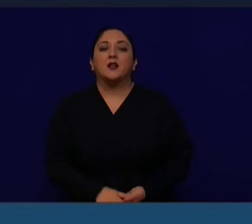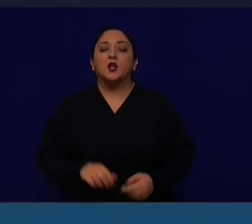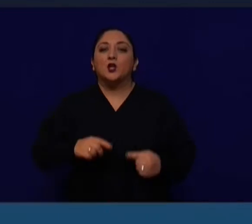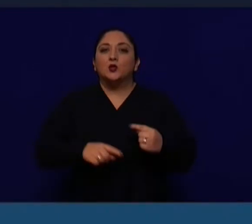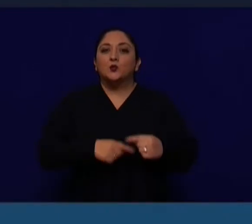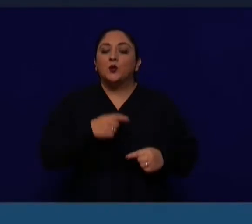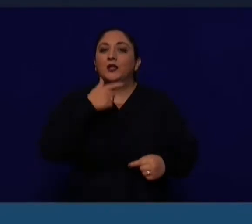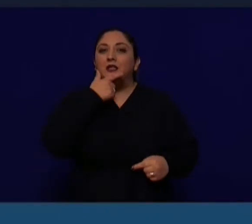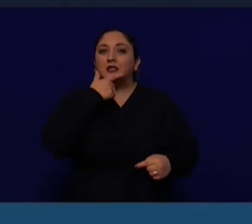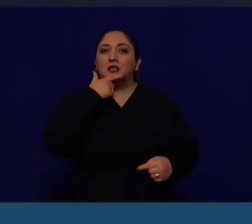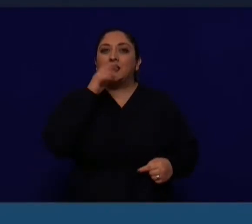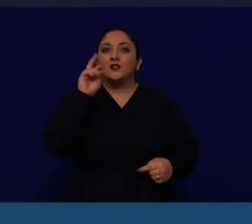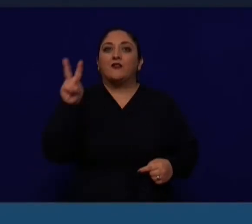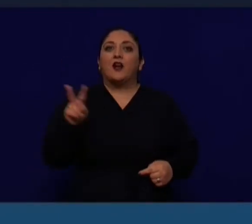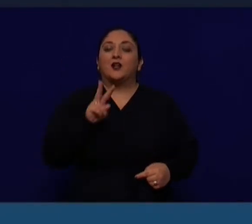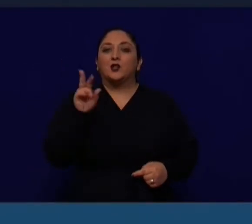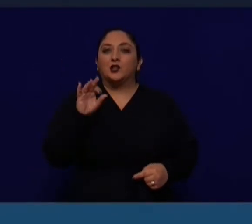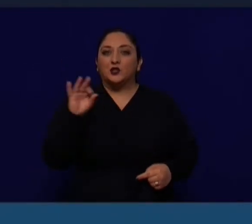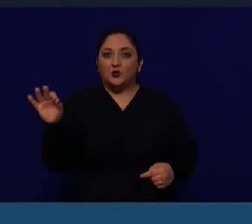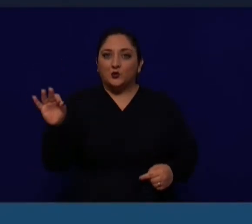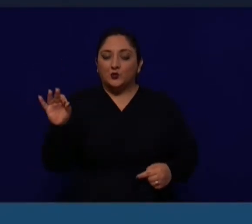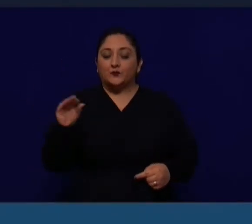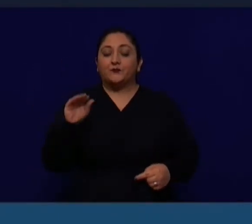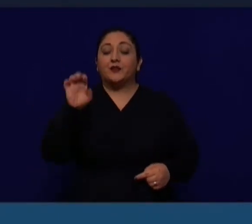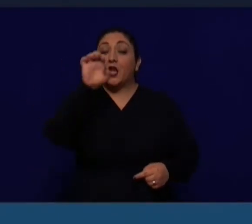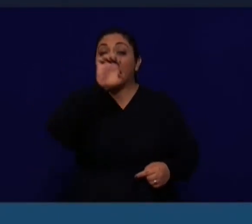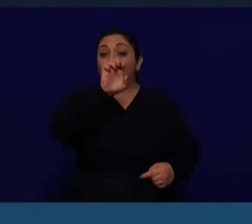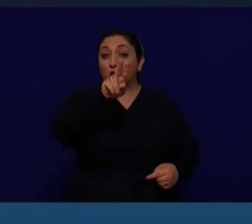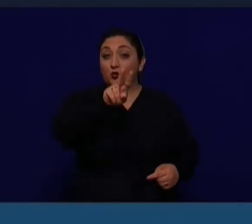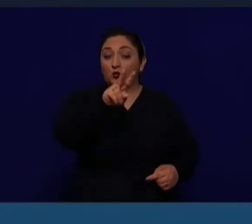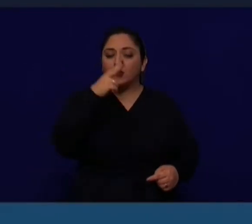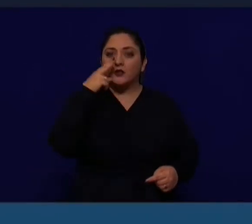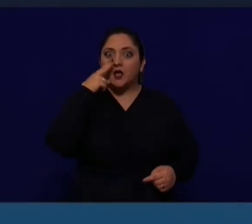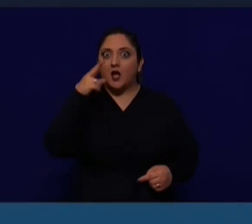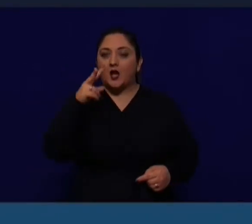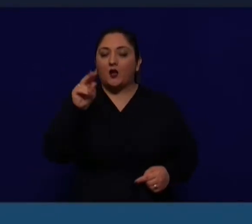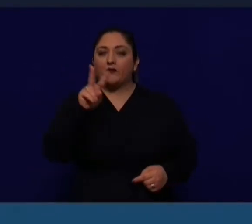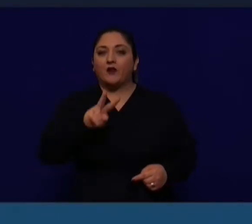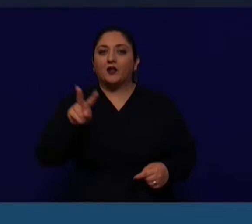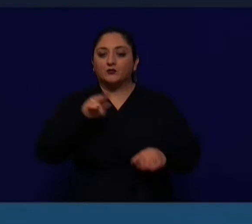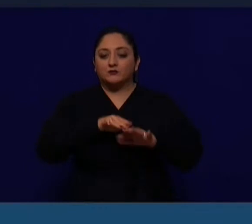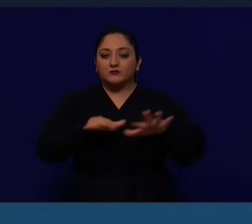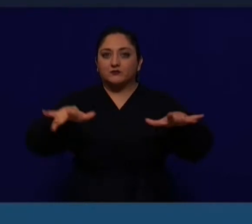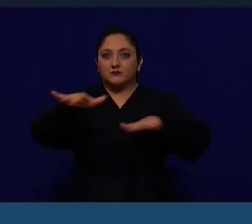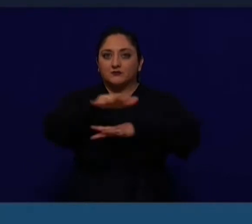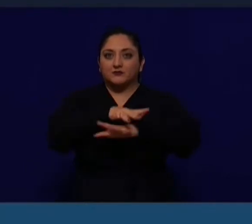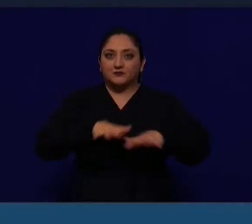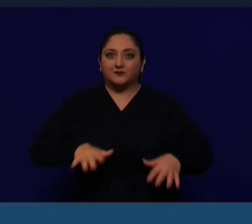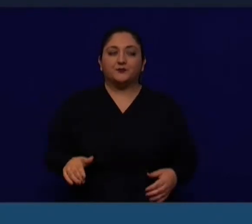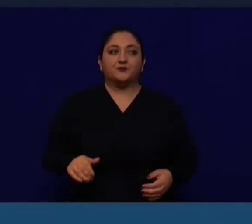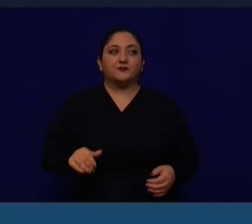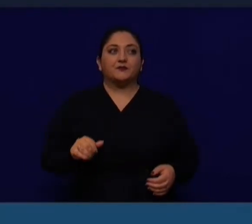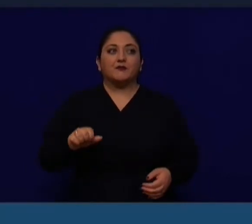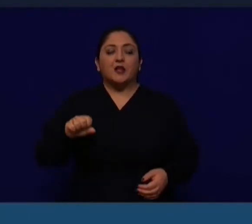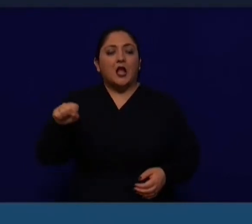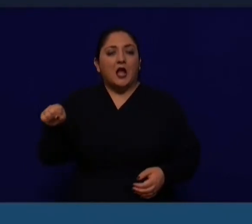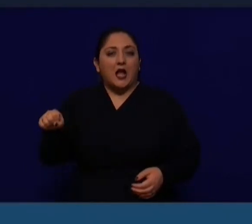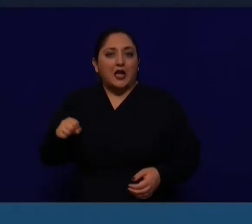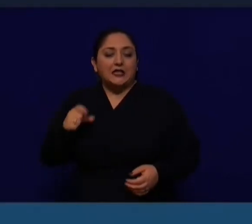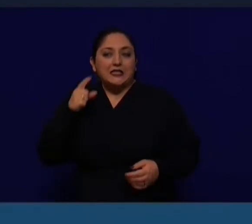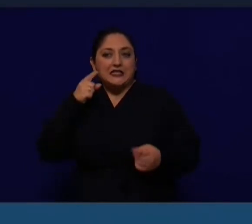meta inti għandek diversi pajjiżi madwar l-Ewropa li issa qegħdin jaraw il-firxa tal-varjant, aħna sissa